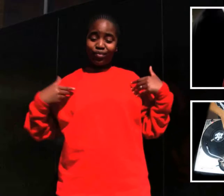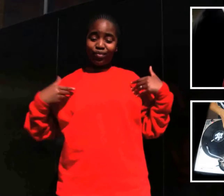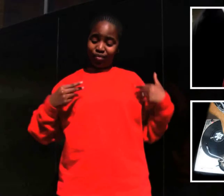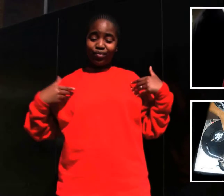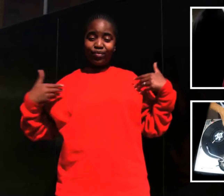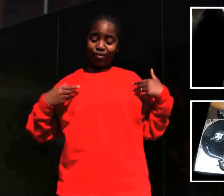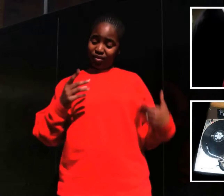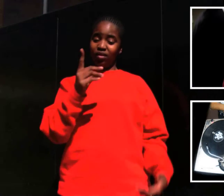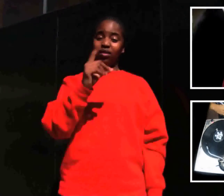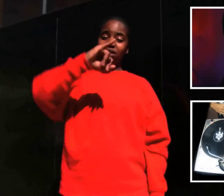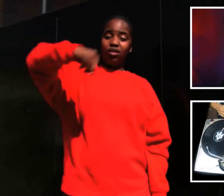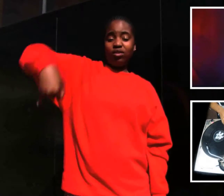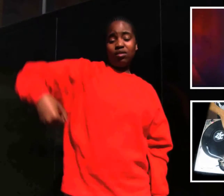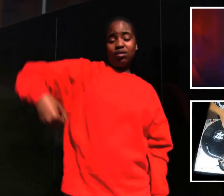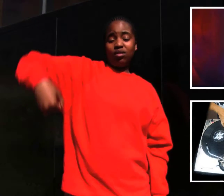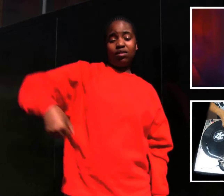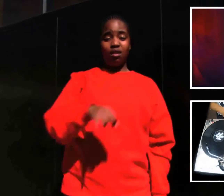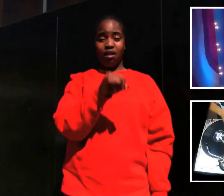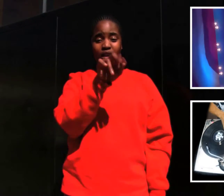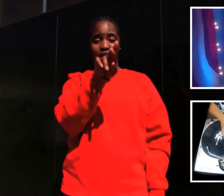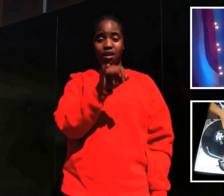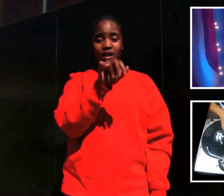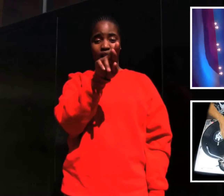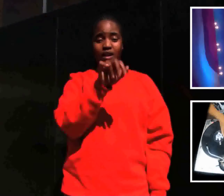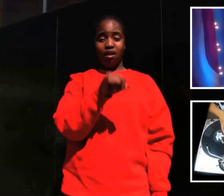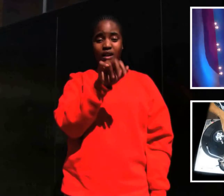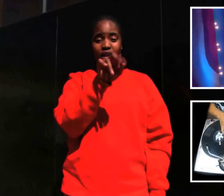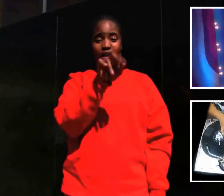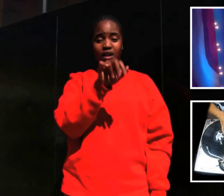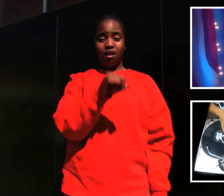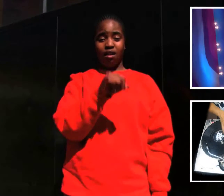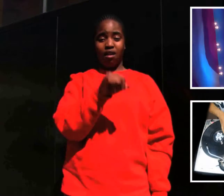myself. My name is DJ